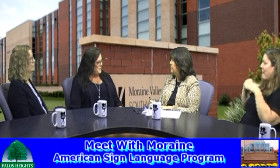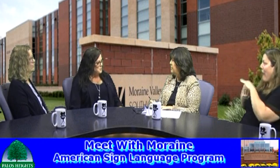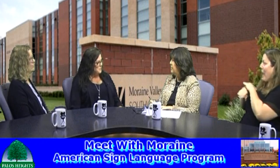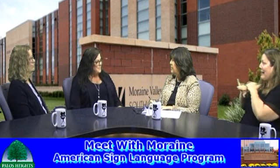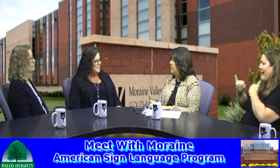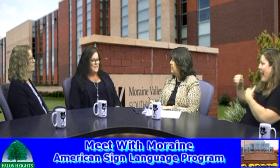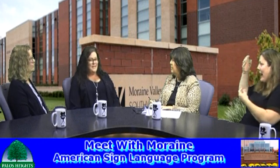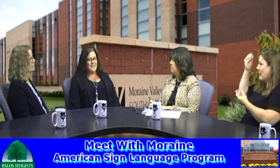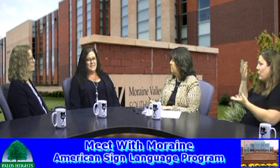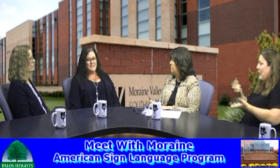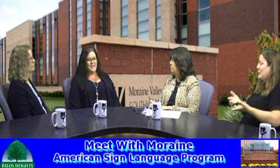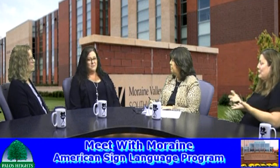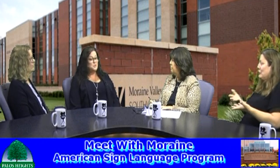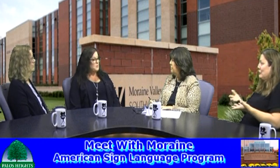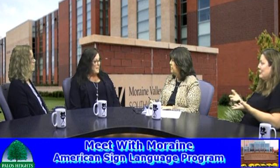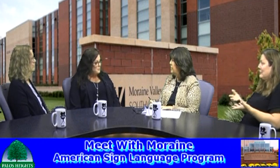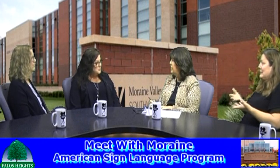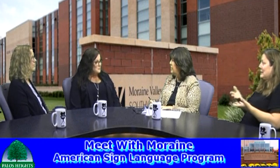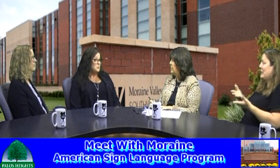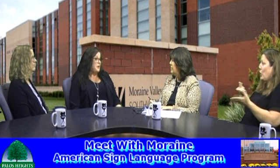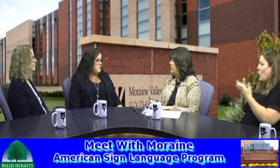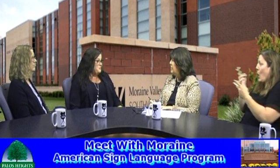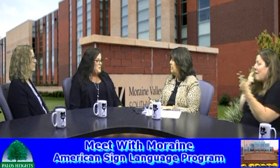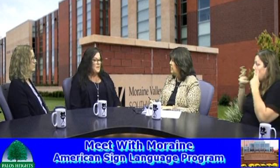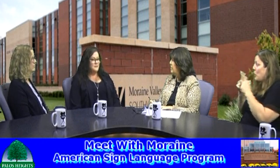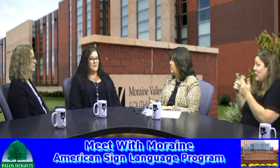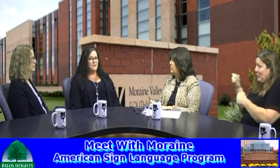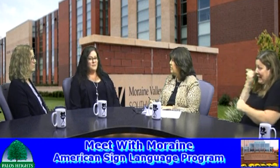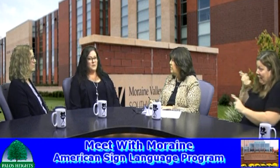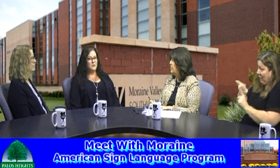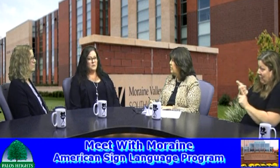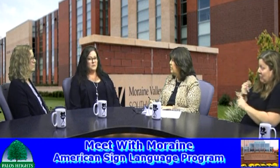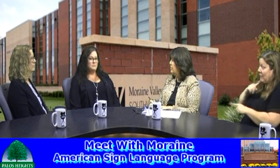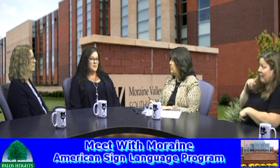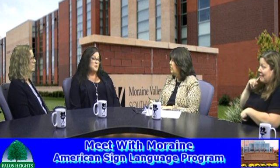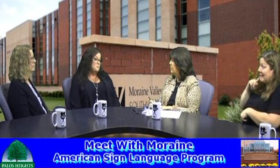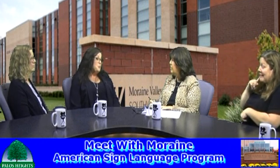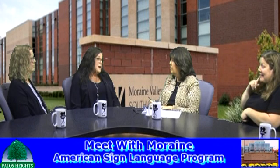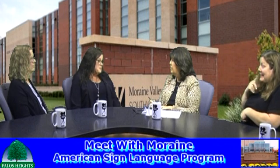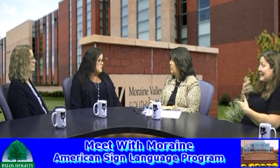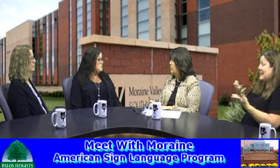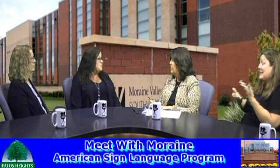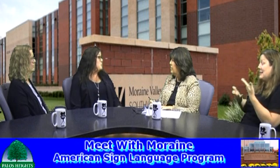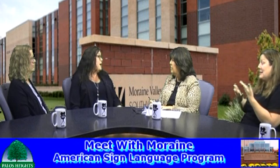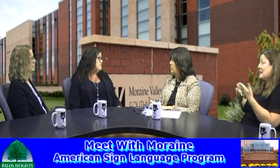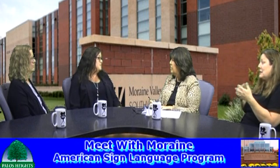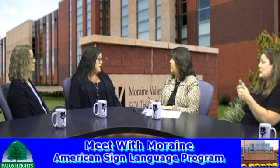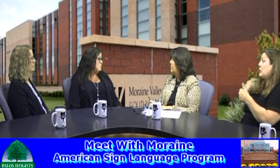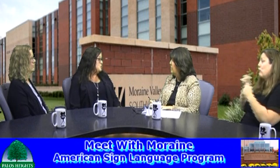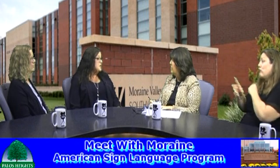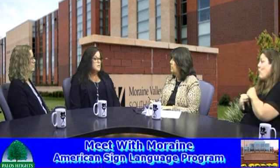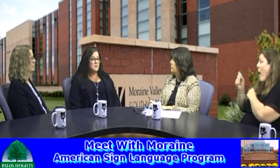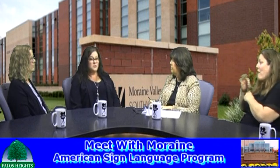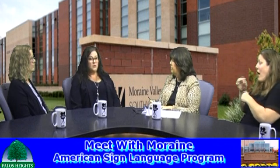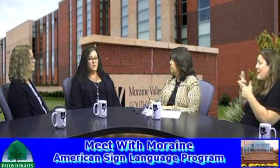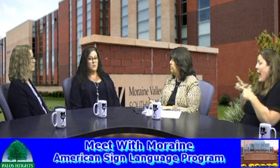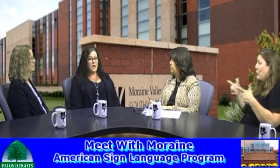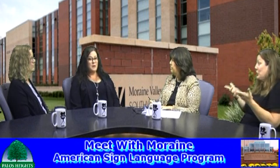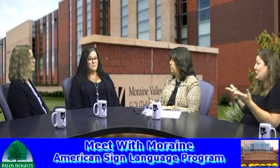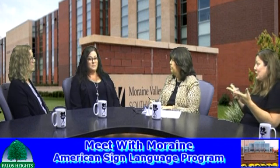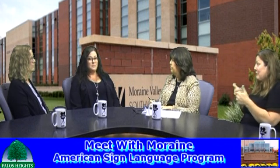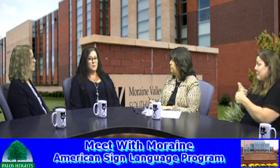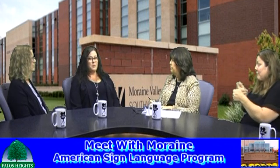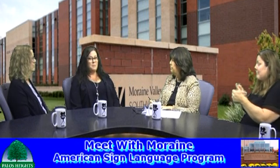to information in a visual language, if they're deaf, then they could possibly be deprived of language.